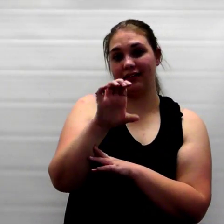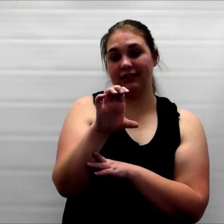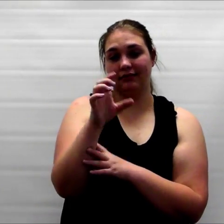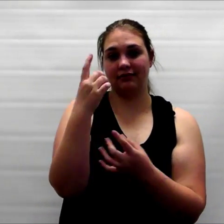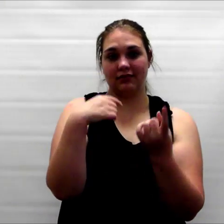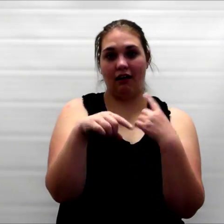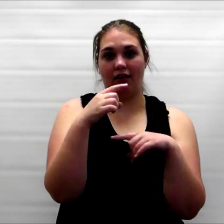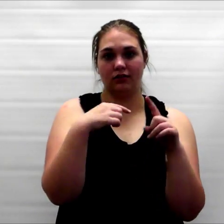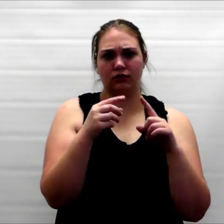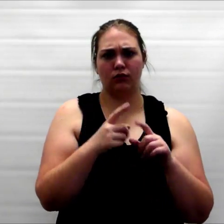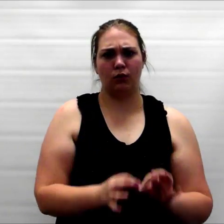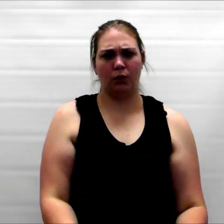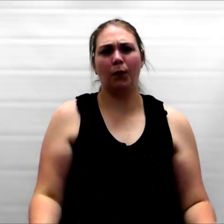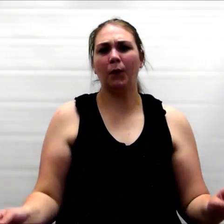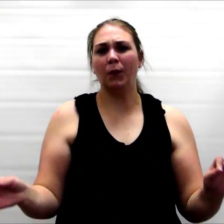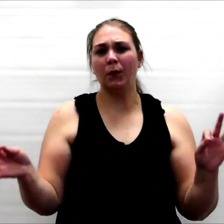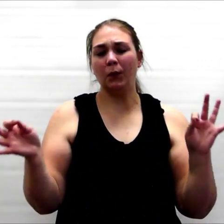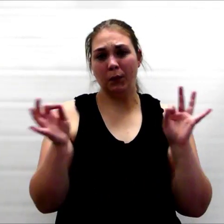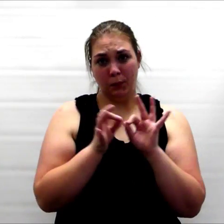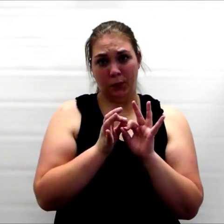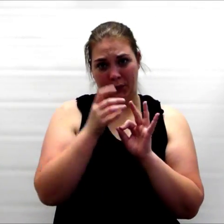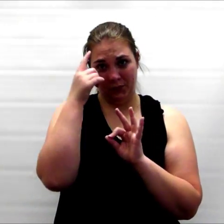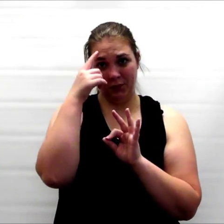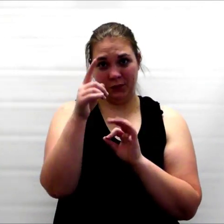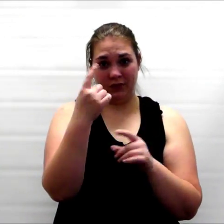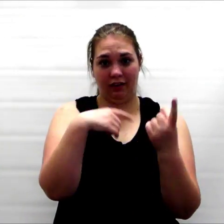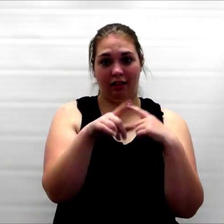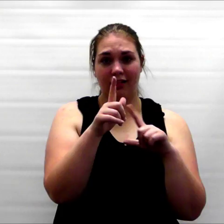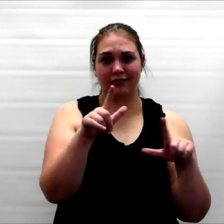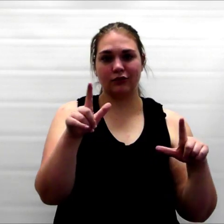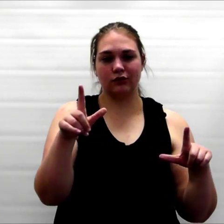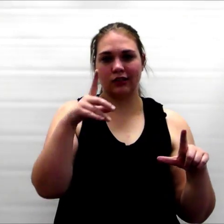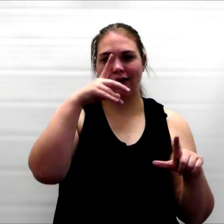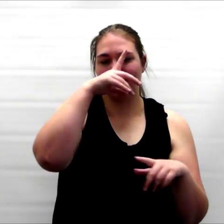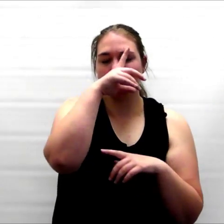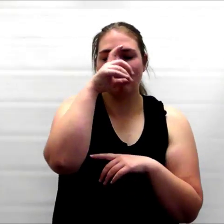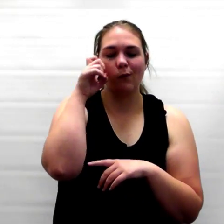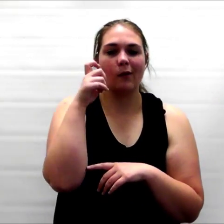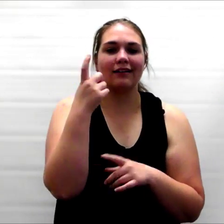signs are very important in ASL because